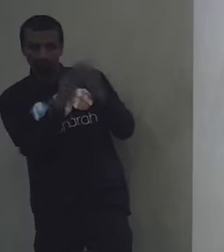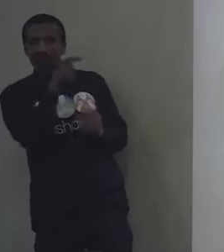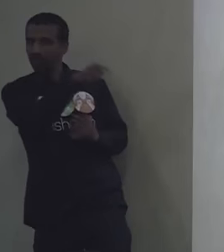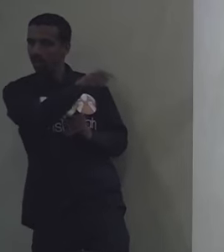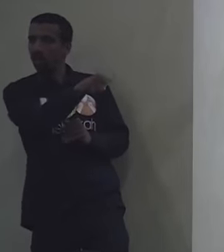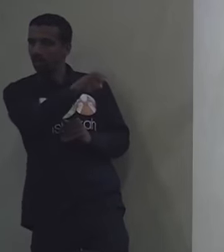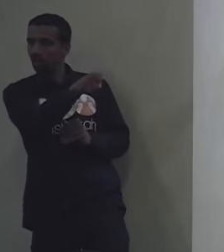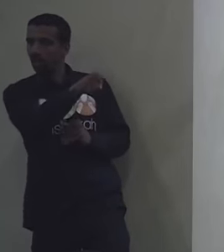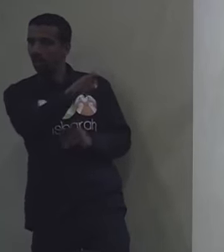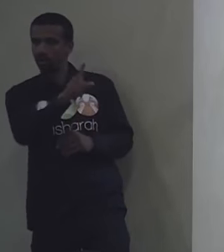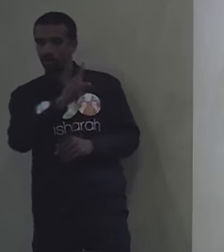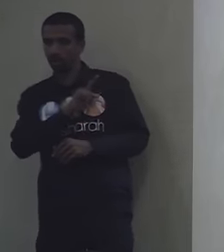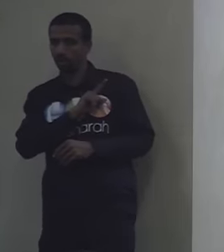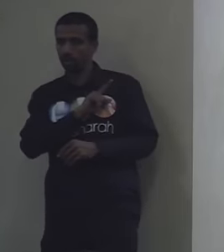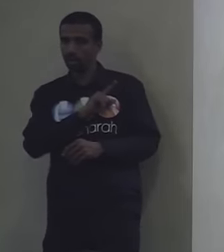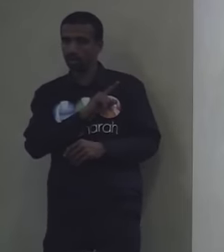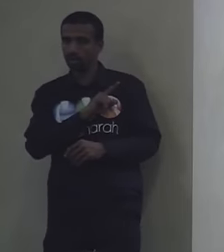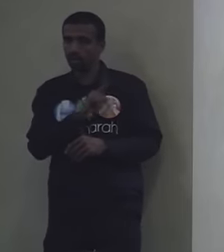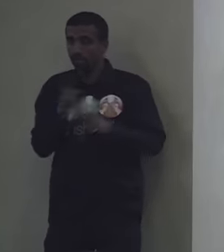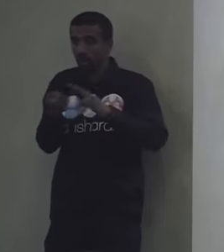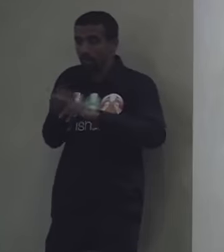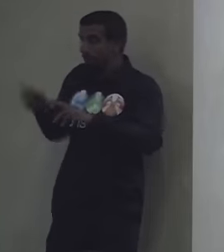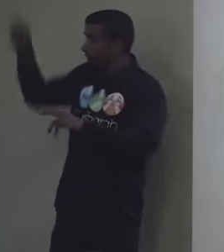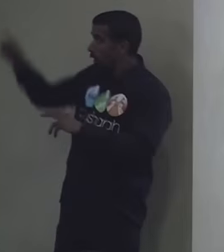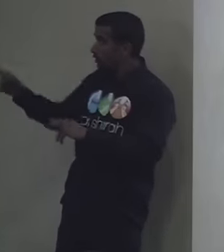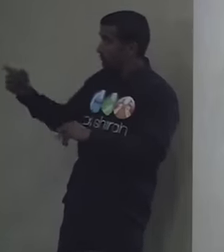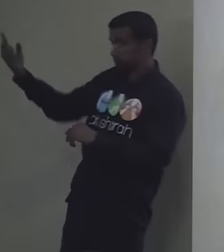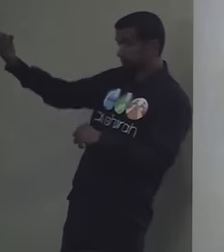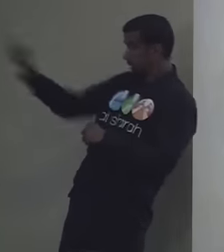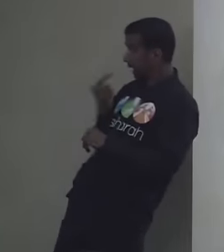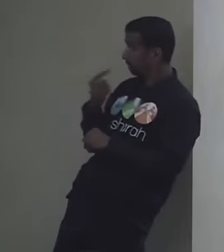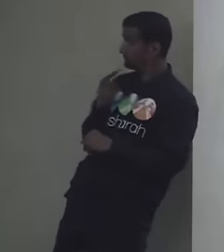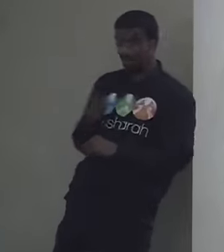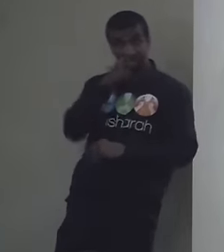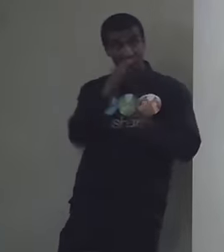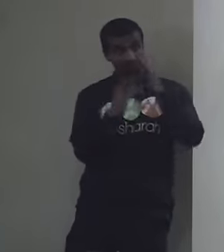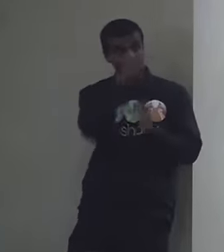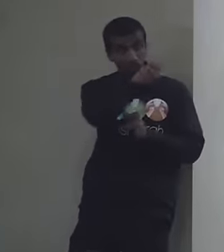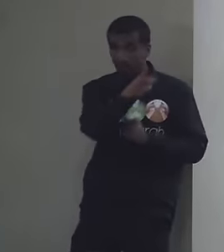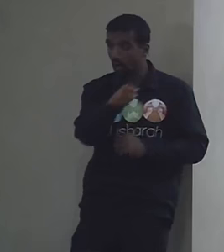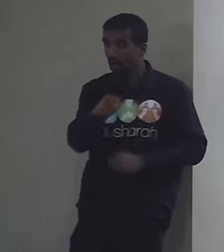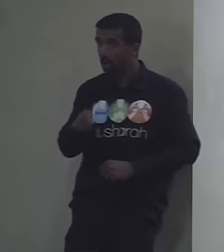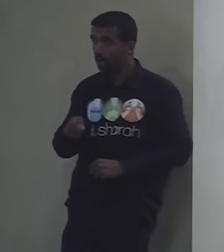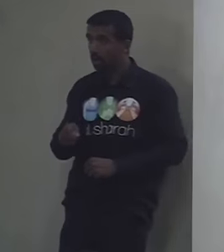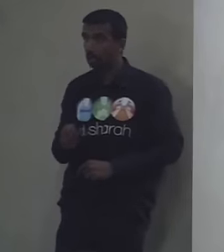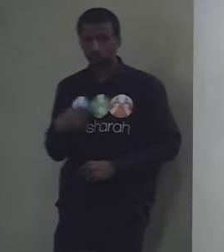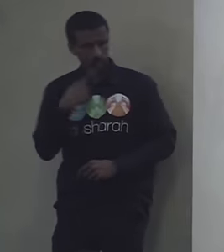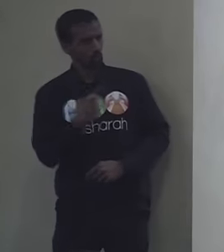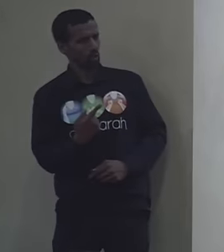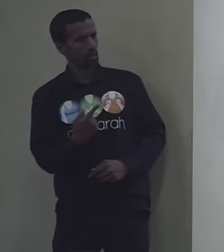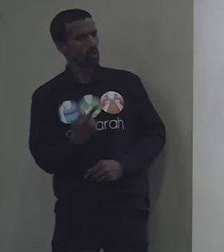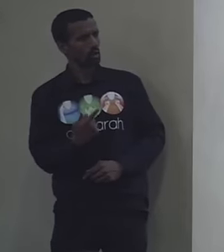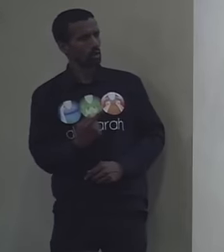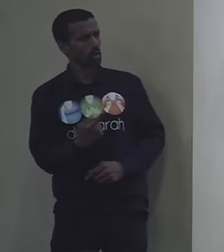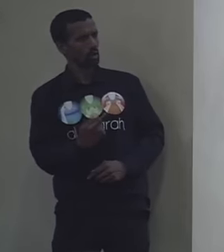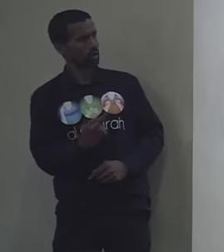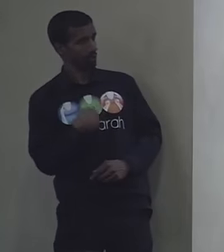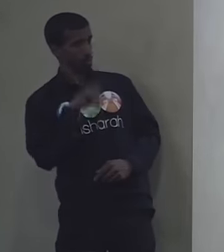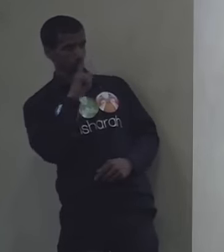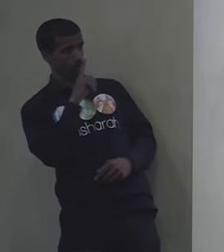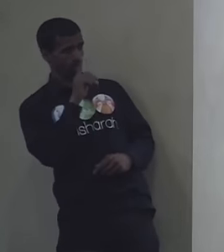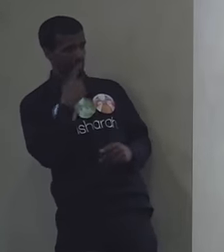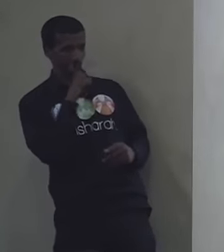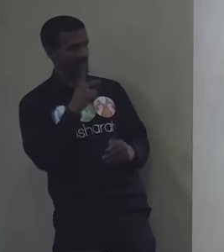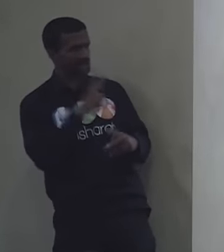there is a fire. If somebody tries to come and tell you, no, there's no fire, I'll say, no, but look at the smoke. There is a fire. The evidence is